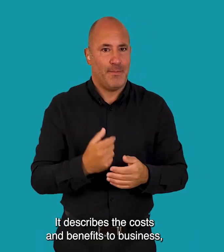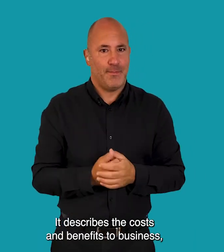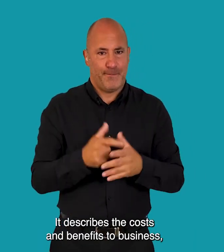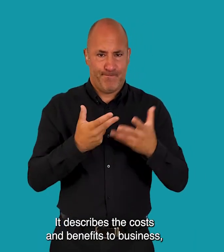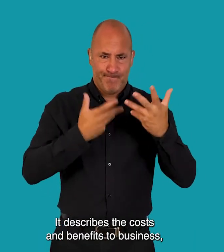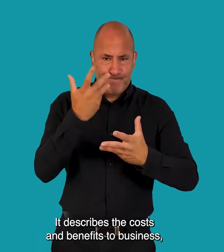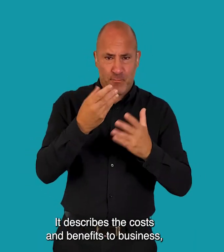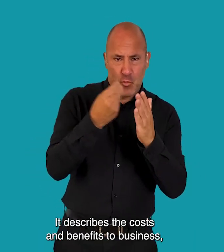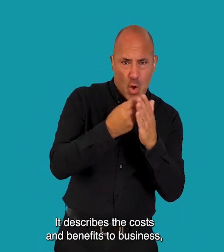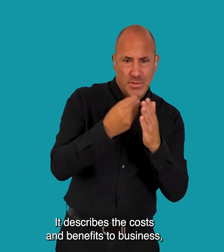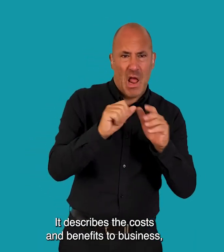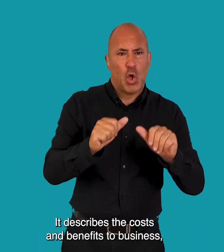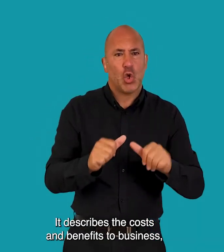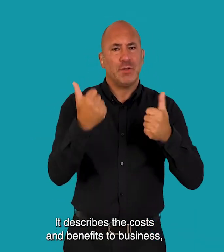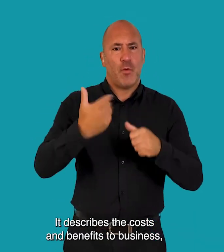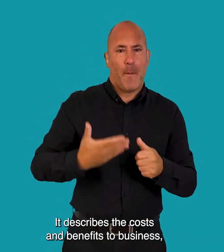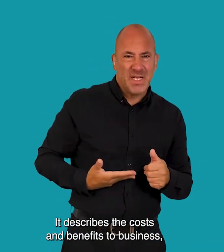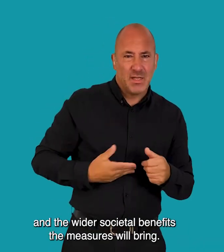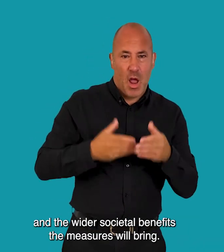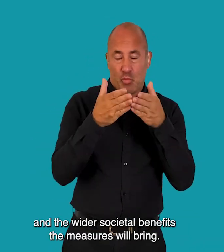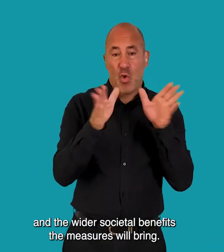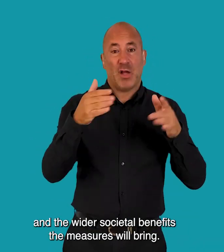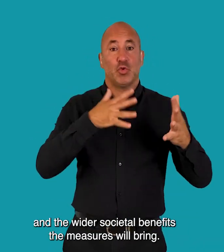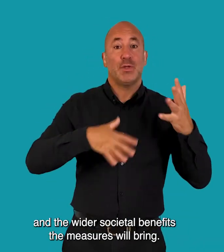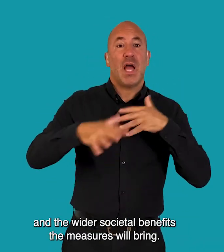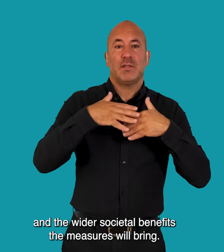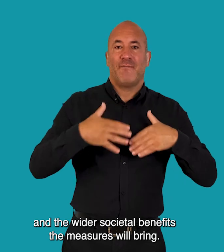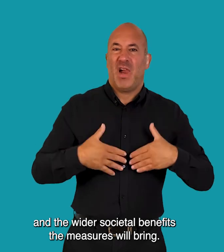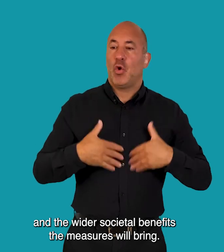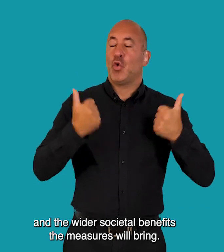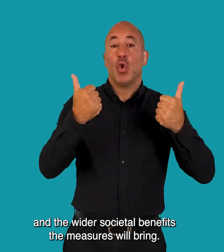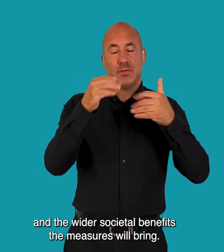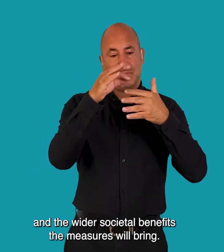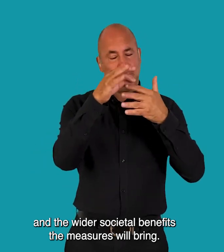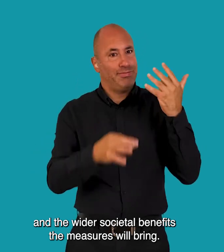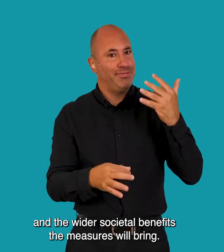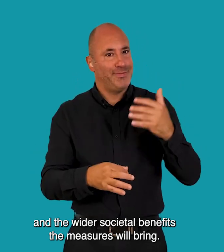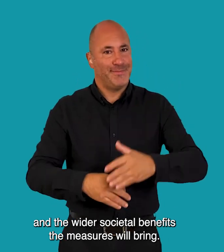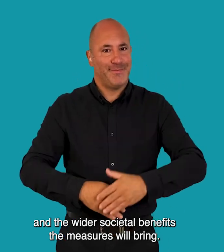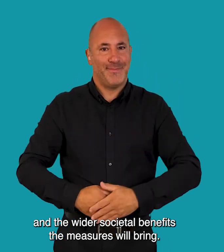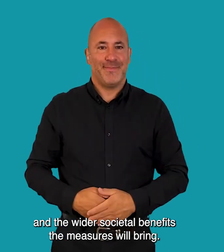costs and benefits to business and the wider societal benefits the measures will bring.